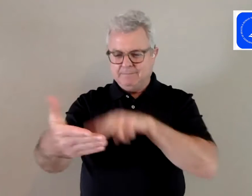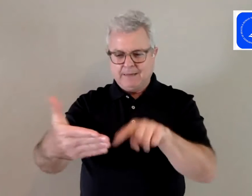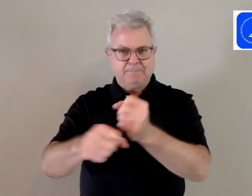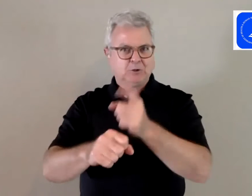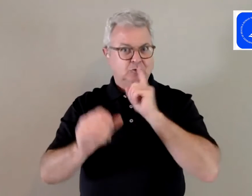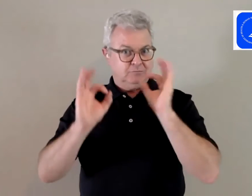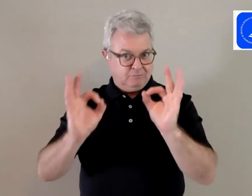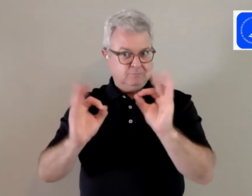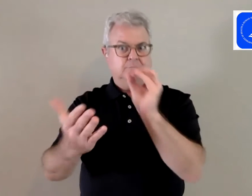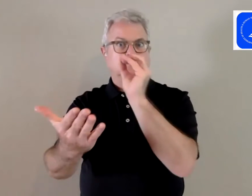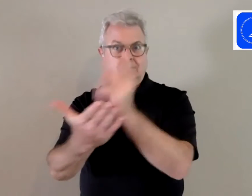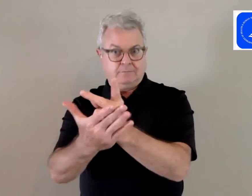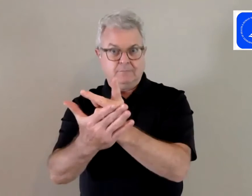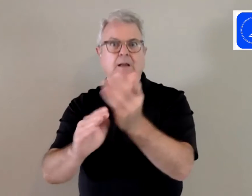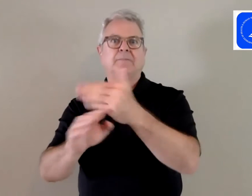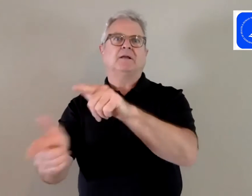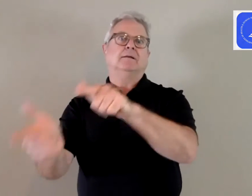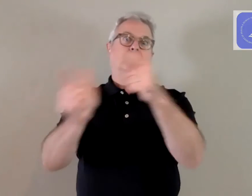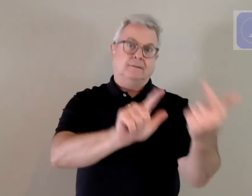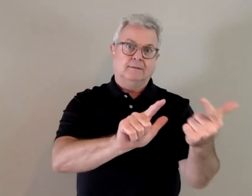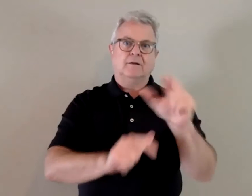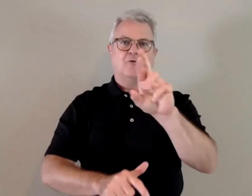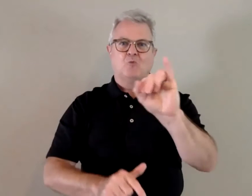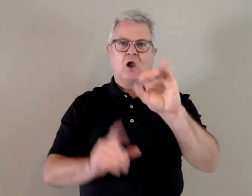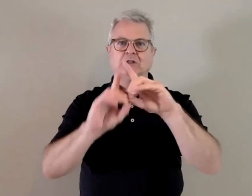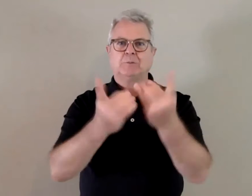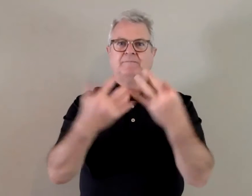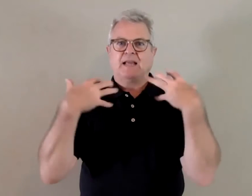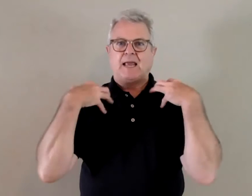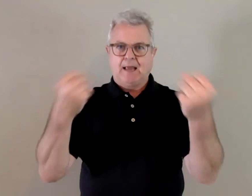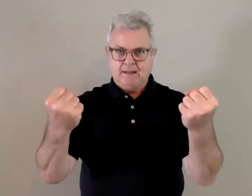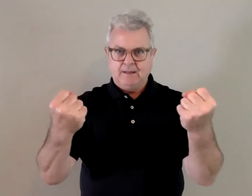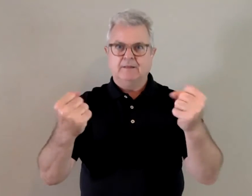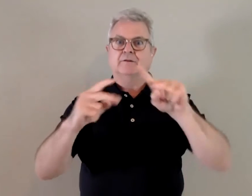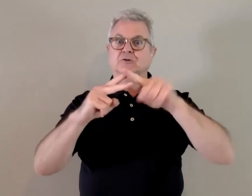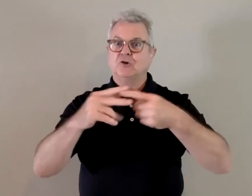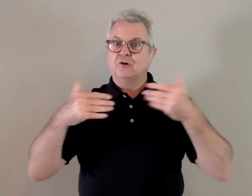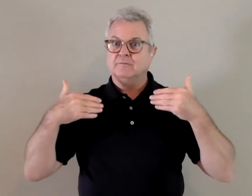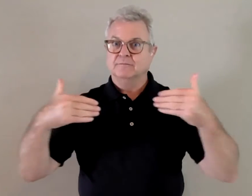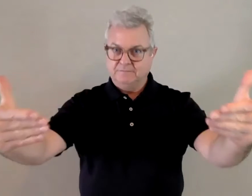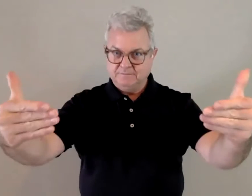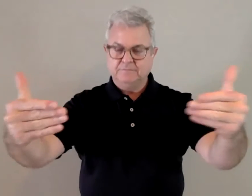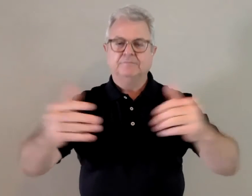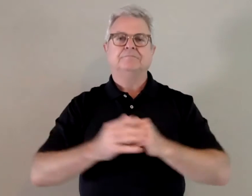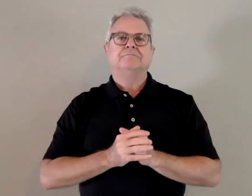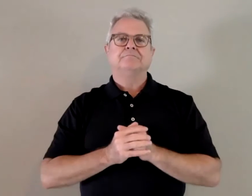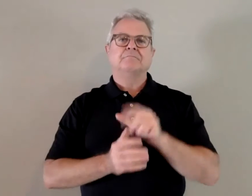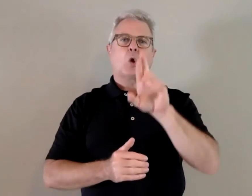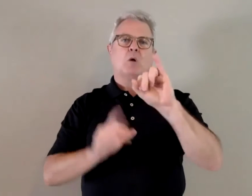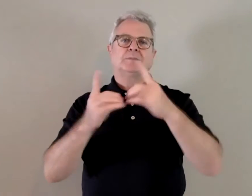it the same as the FDA and make sure that it's safe and approve it. And then it will go to the Rhode Island Department of Health,